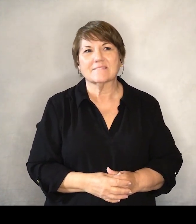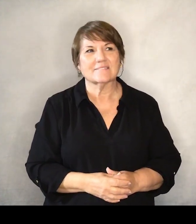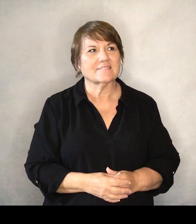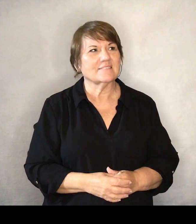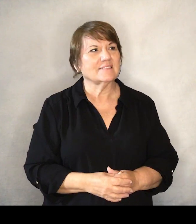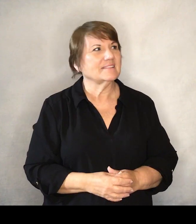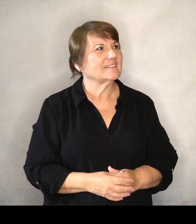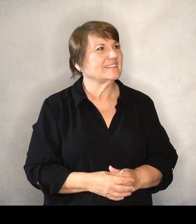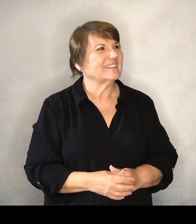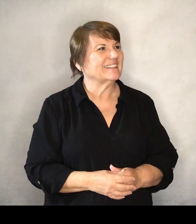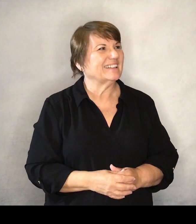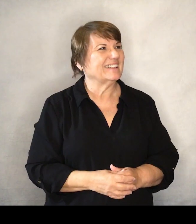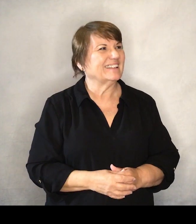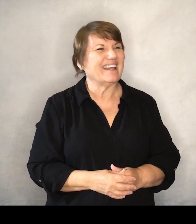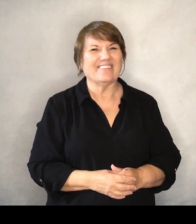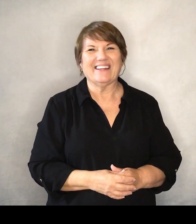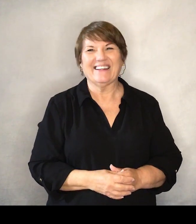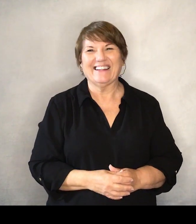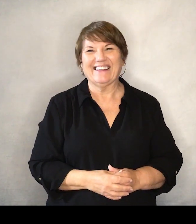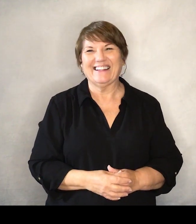Maybe.